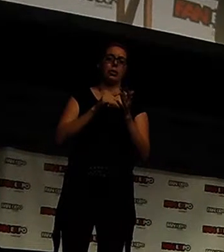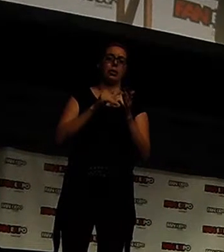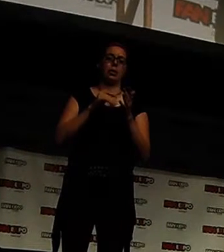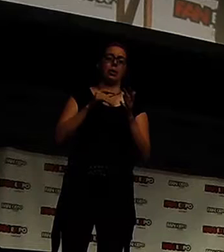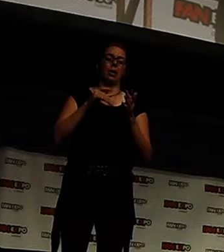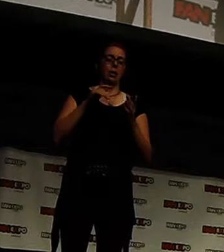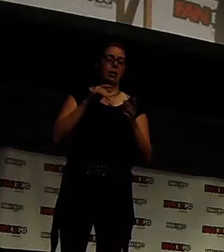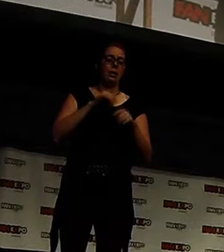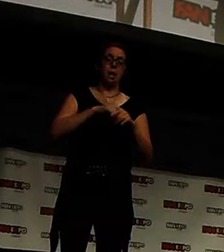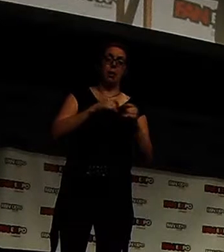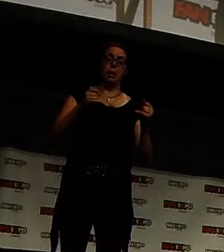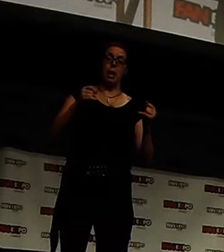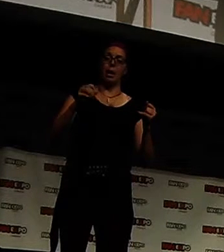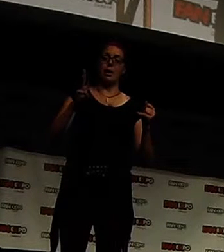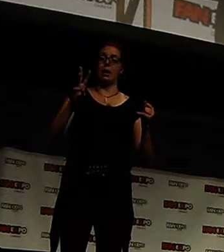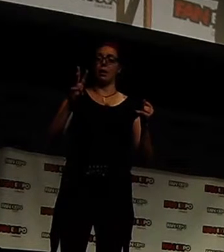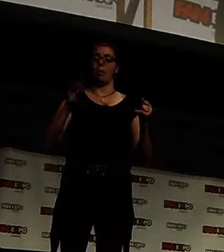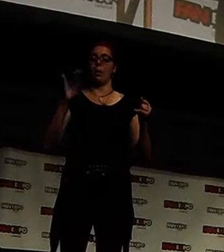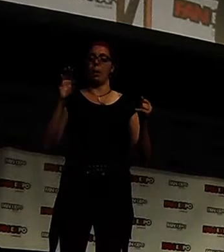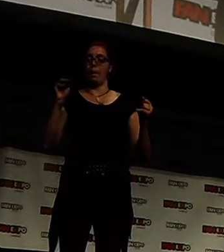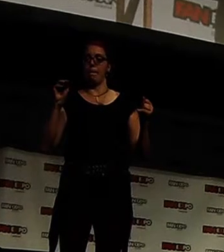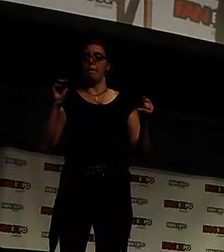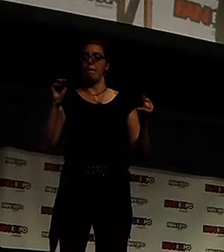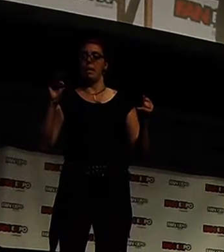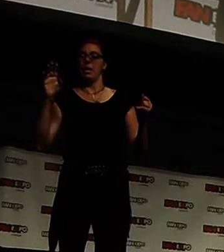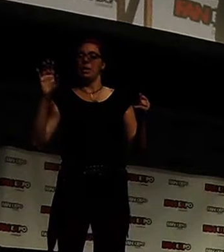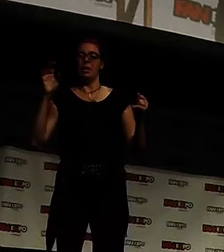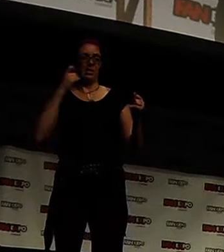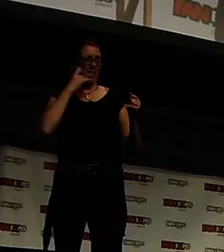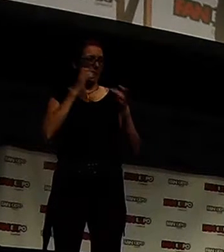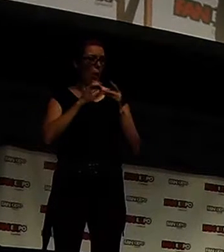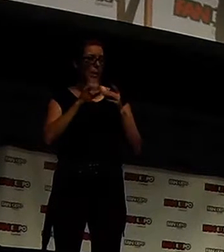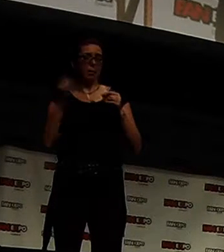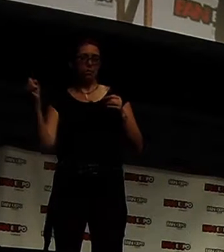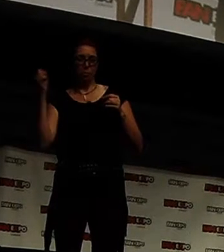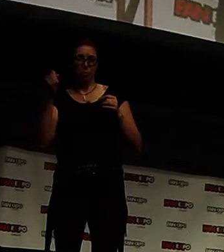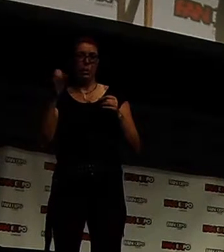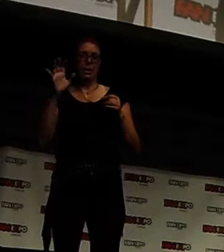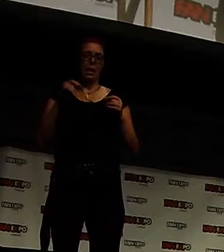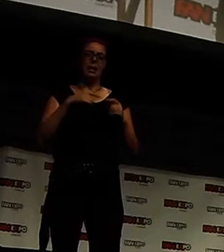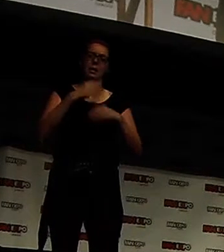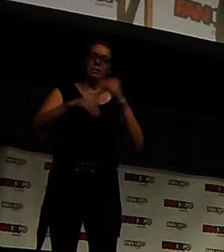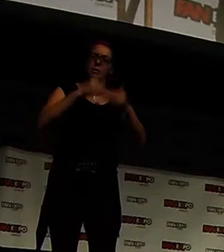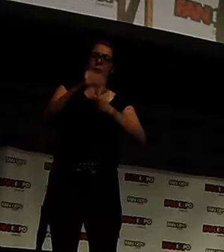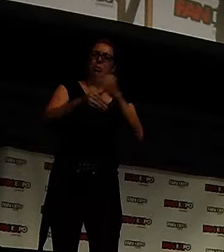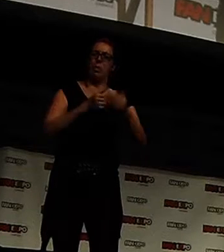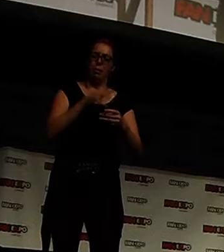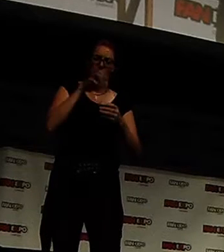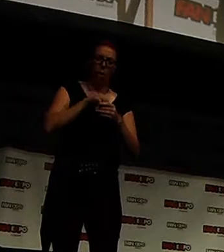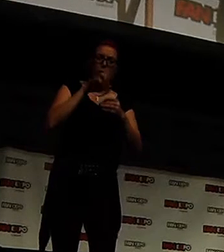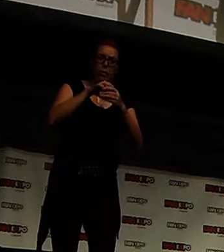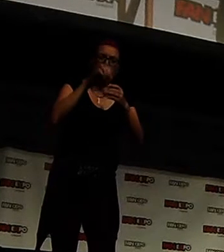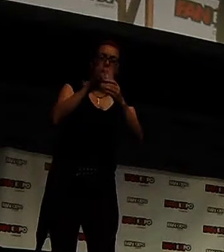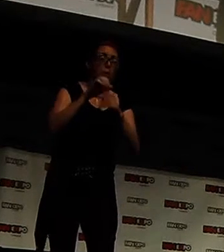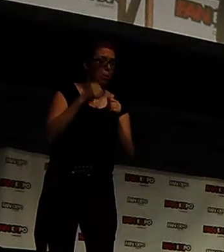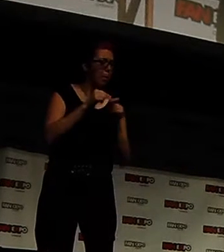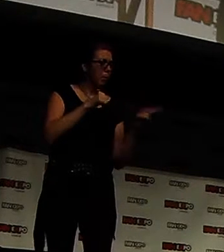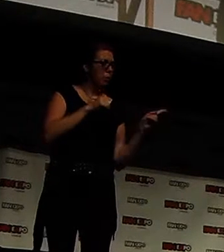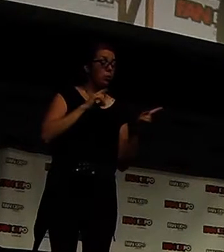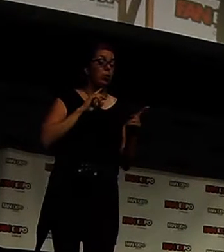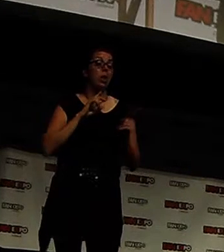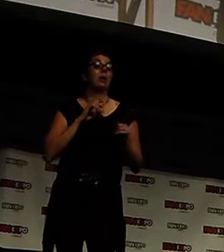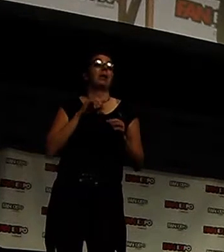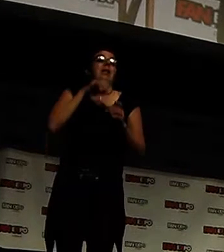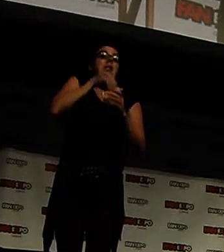Hartnell and some of the other Doctors. Because of that episode, the name of the Doctor, and because you went into his timeline and saved different iterations